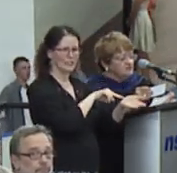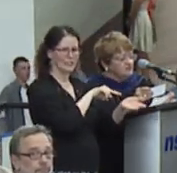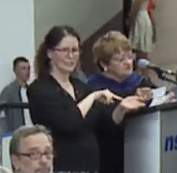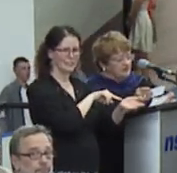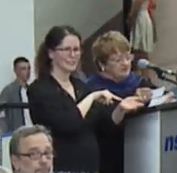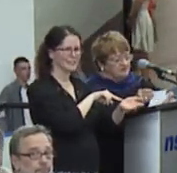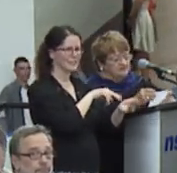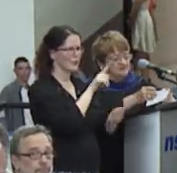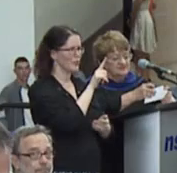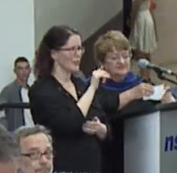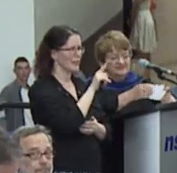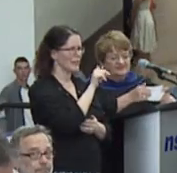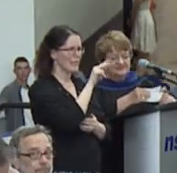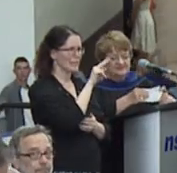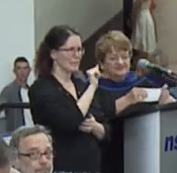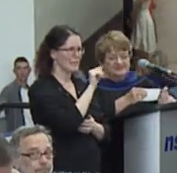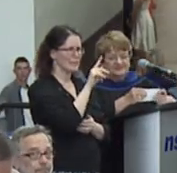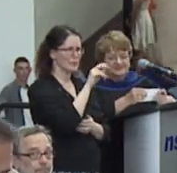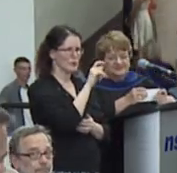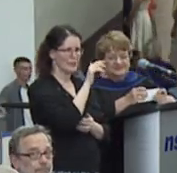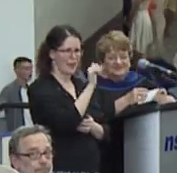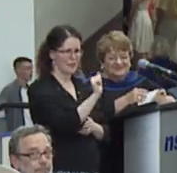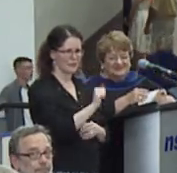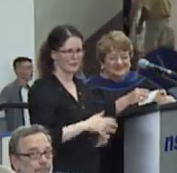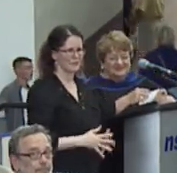Lilia Nagusa.